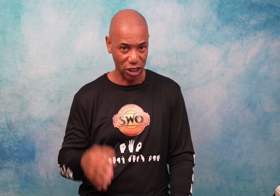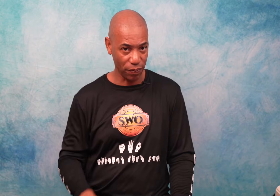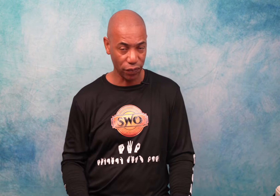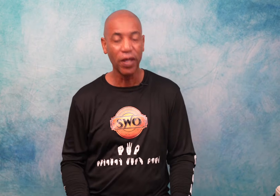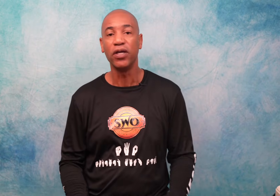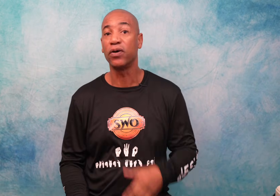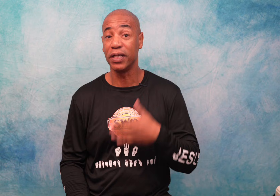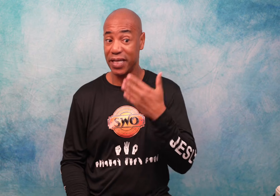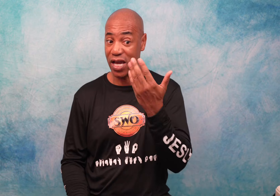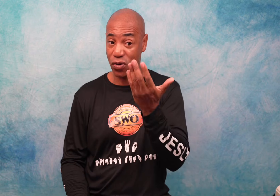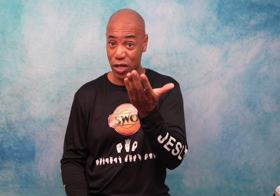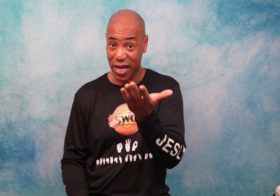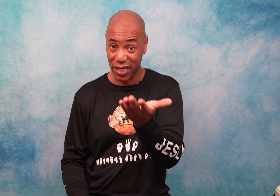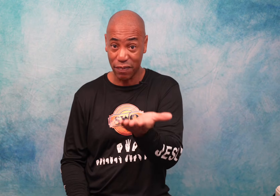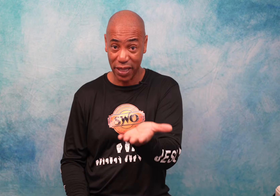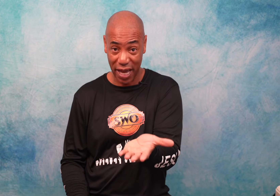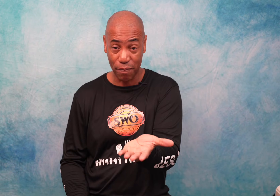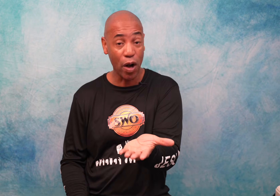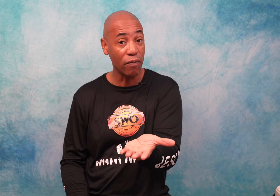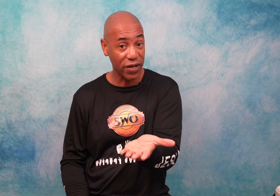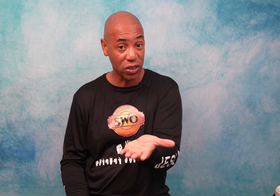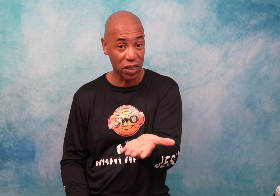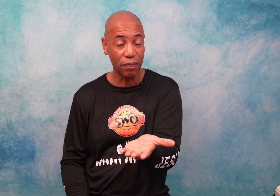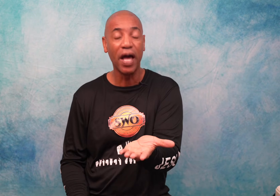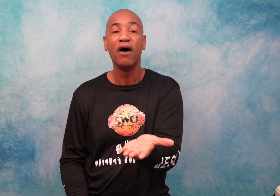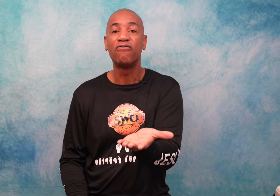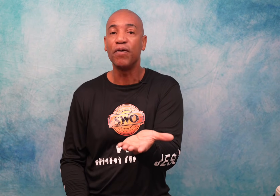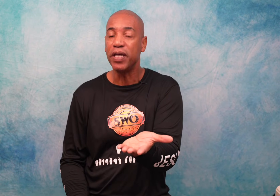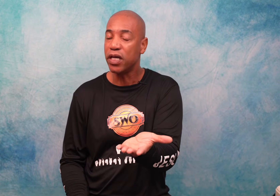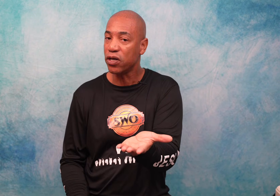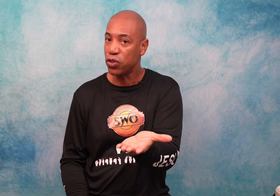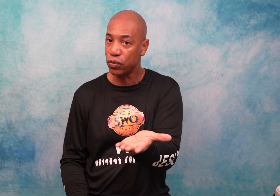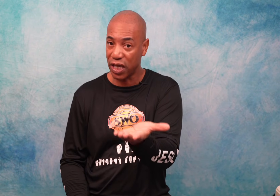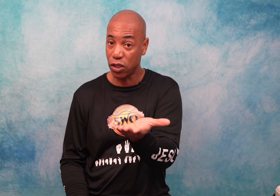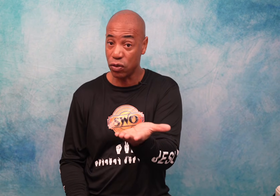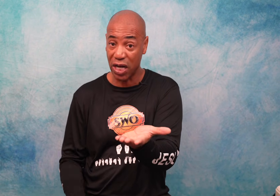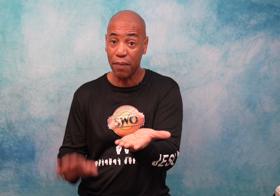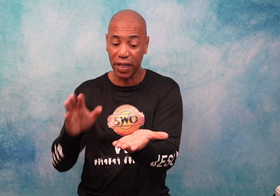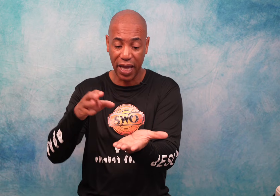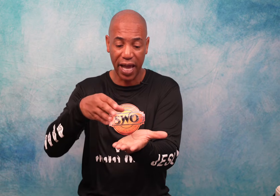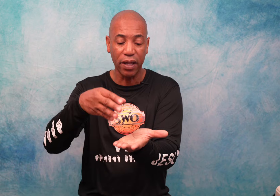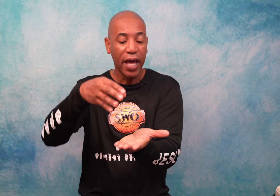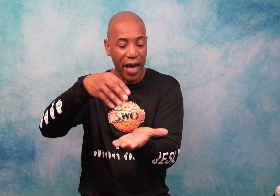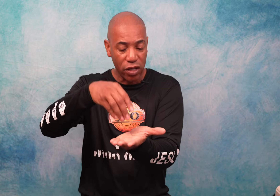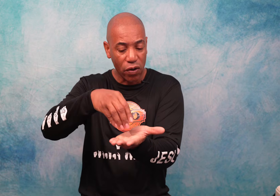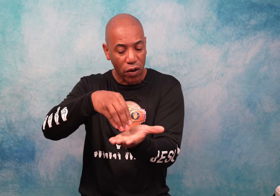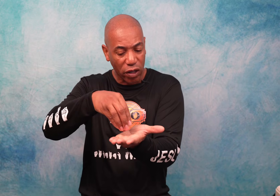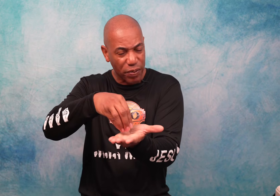simple. You're going to take your non-dominant hand, palm faces up. From here, you'll take your dominant hand, and you're going to pretend